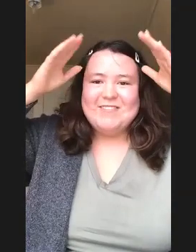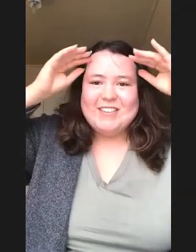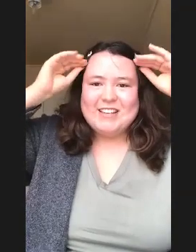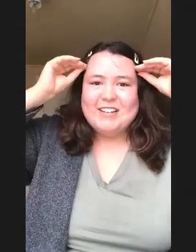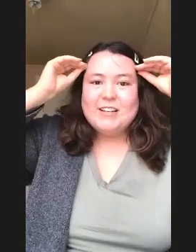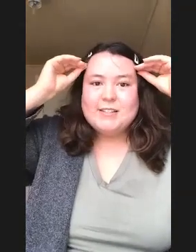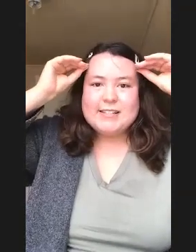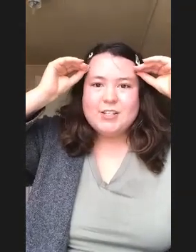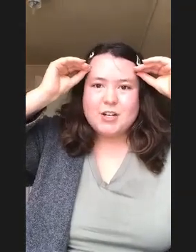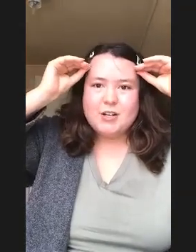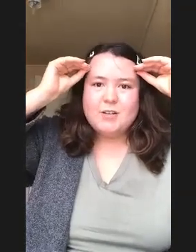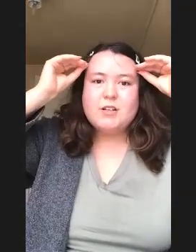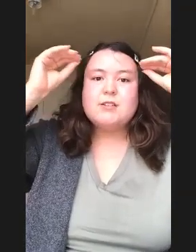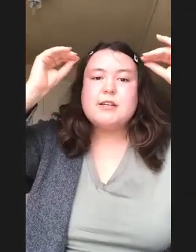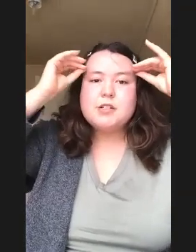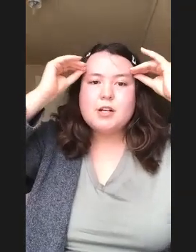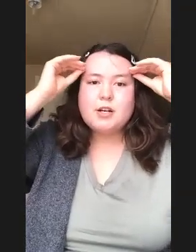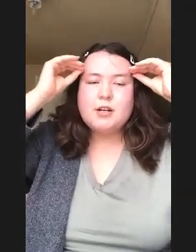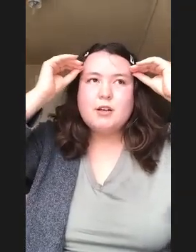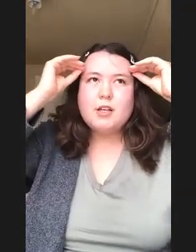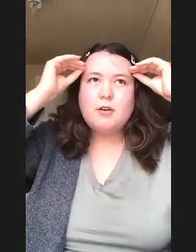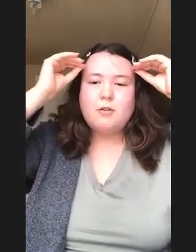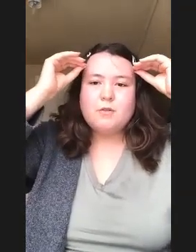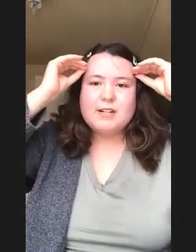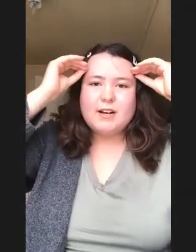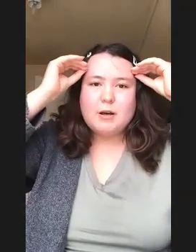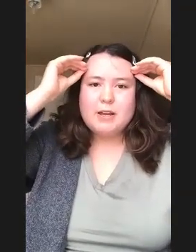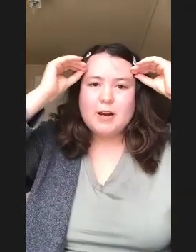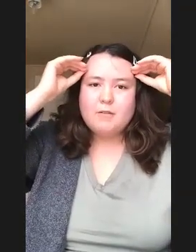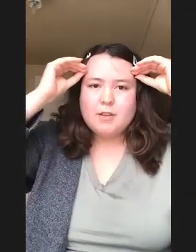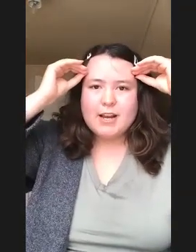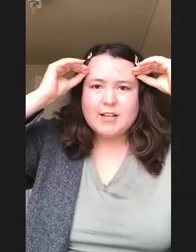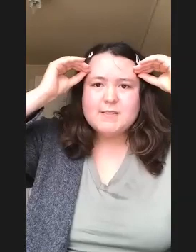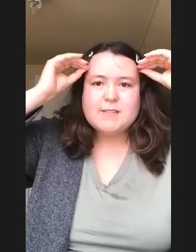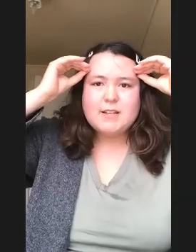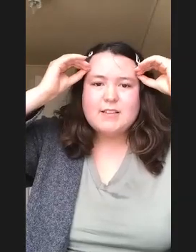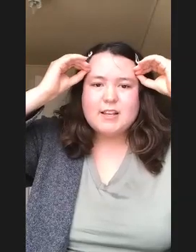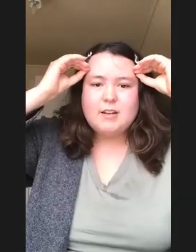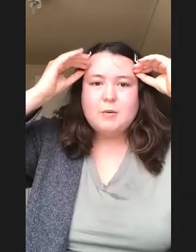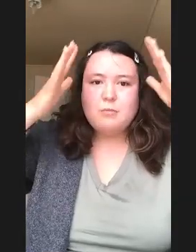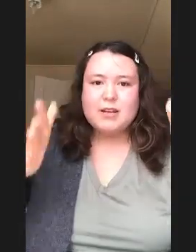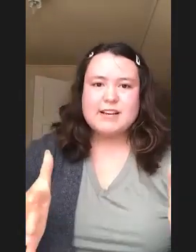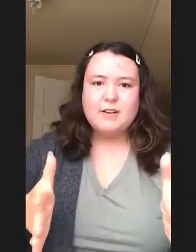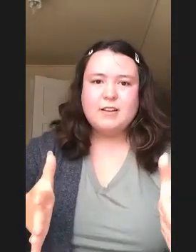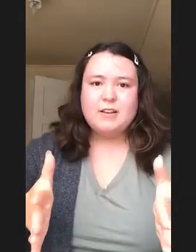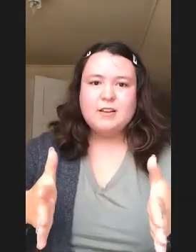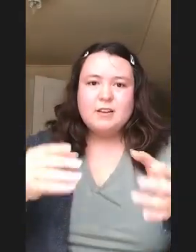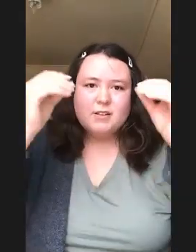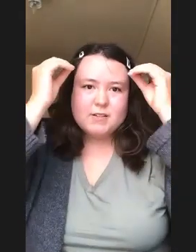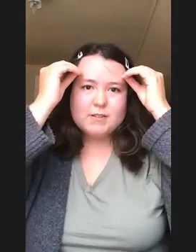And then teacher. Teacher, you start up here with your hands and then bring it down.